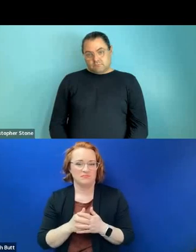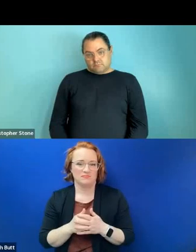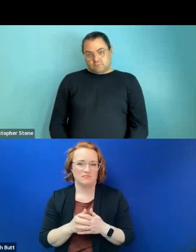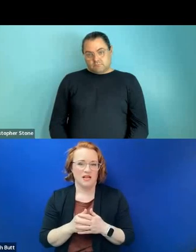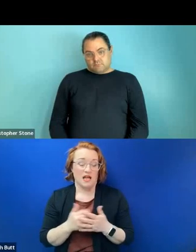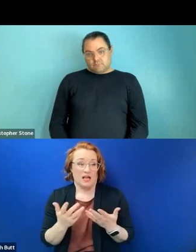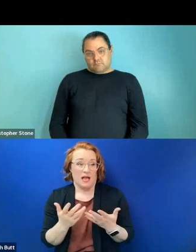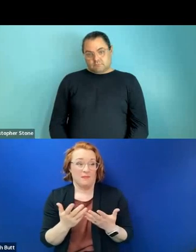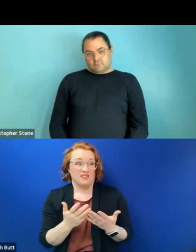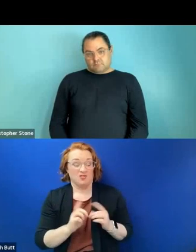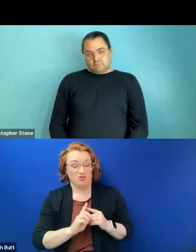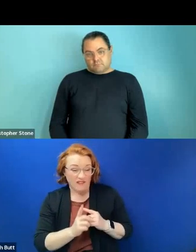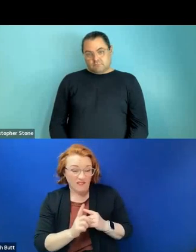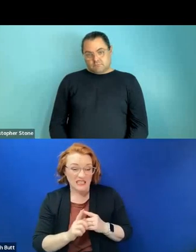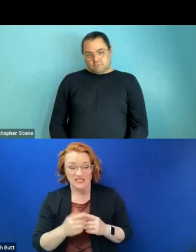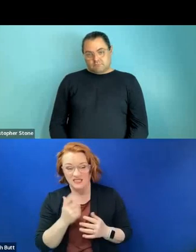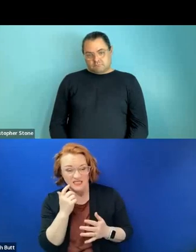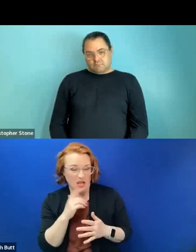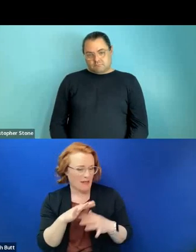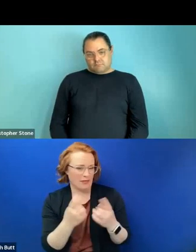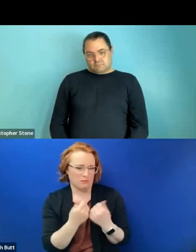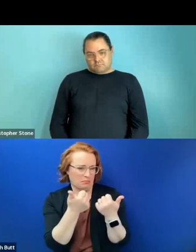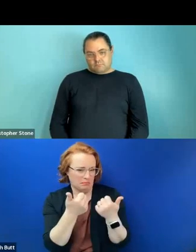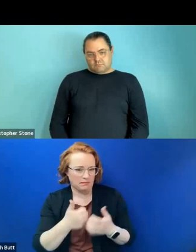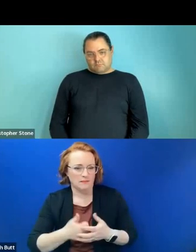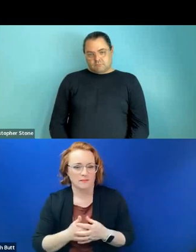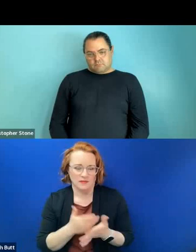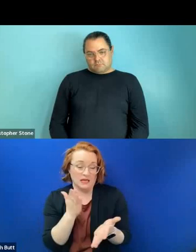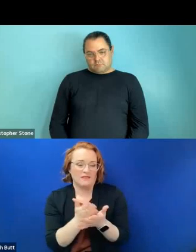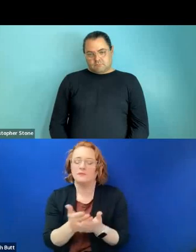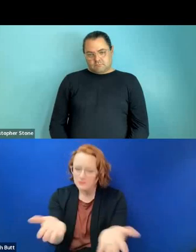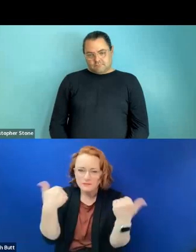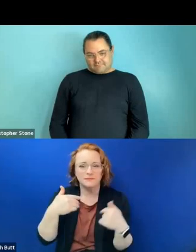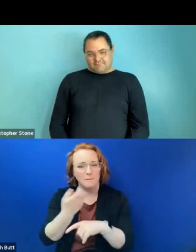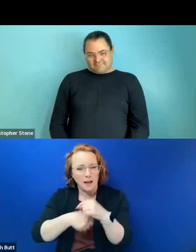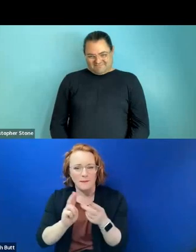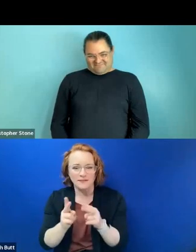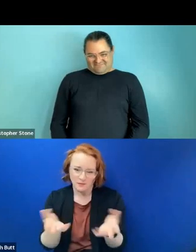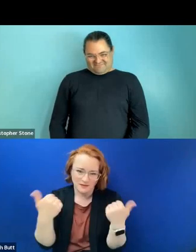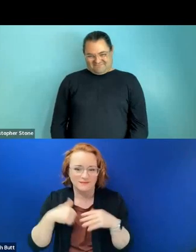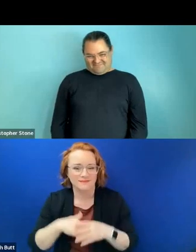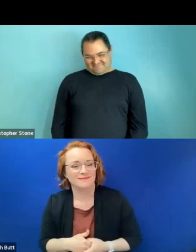from even traveling and all of those things. It's amazing. Definitely become an interpreter, please.